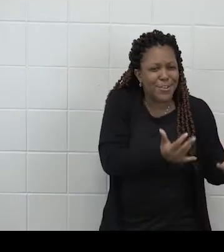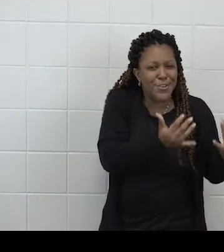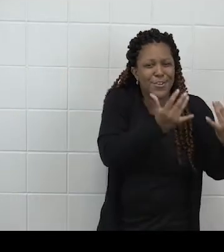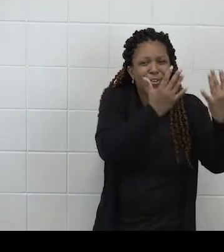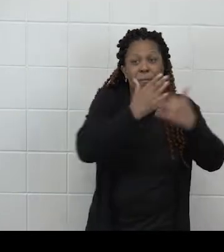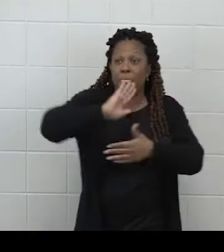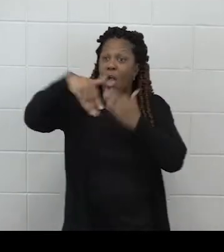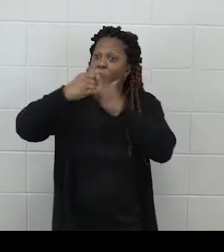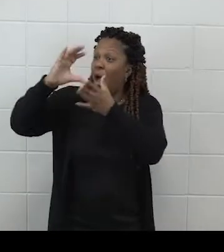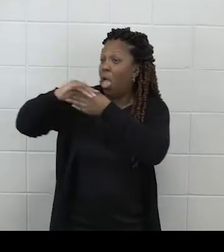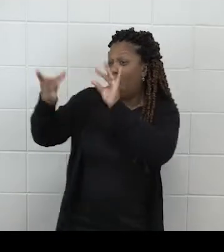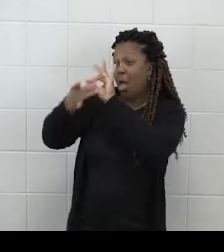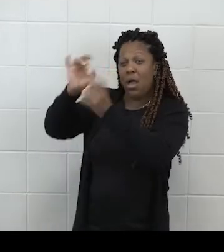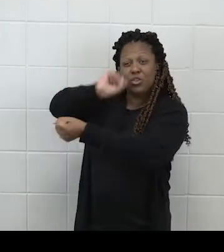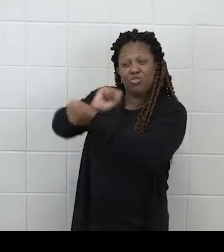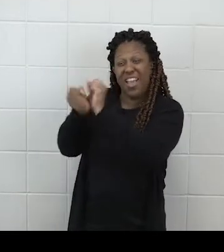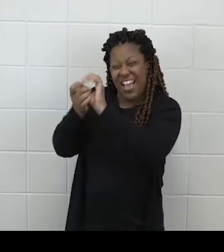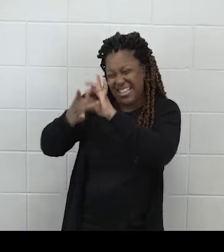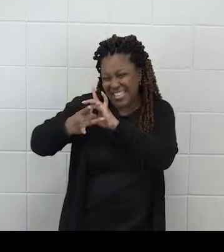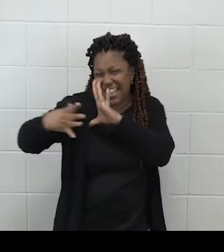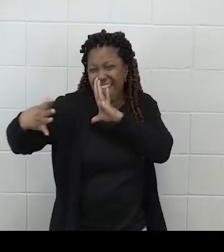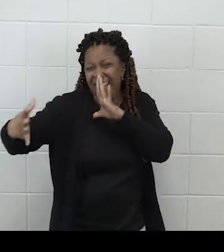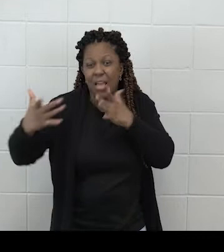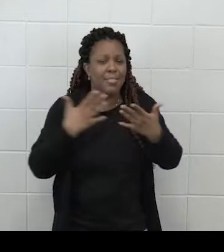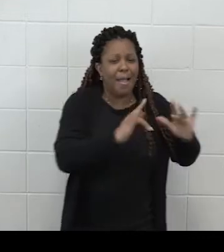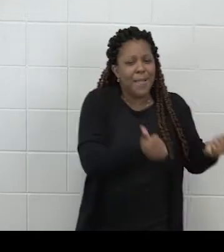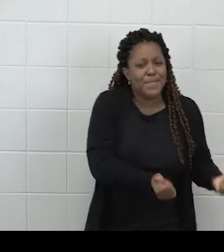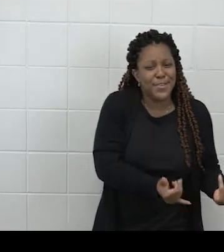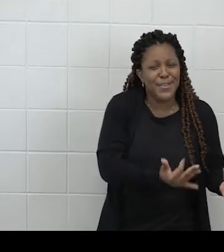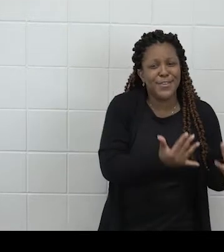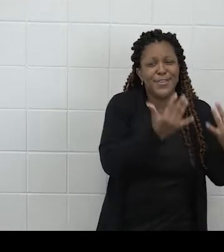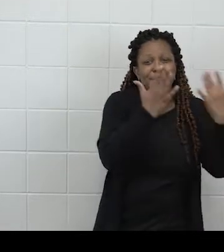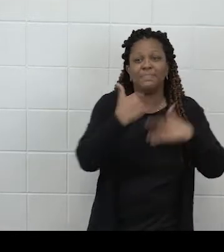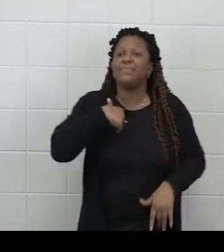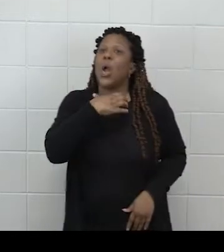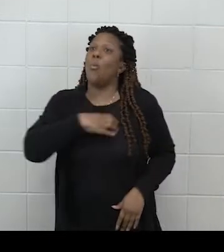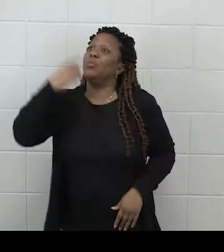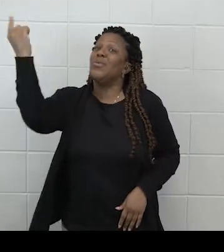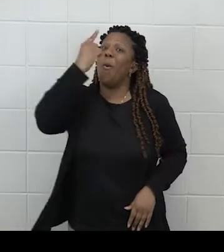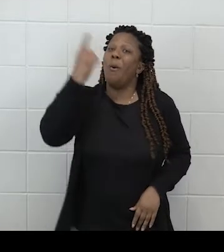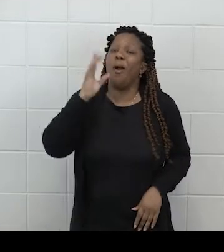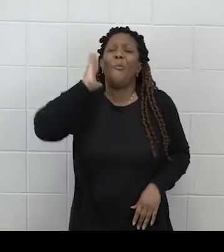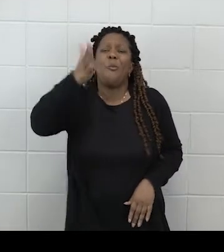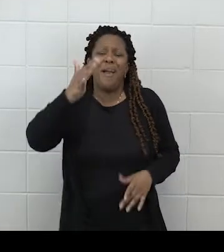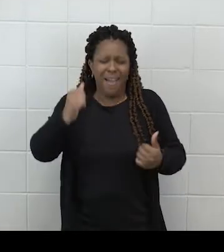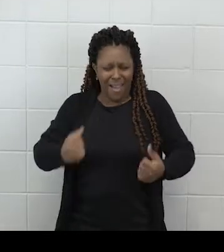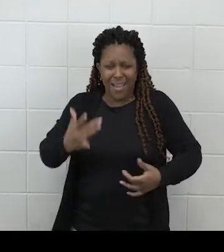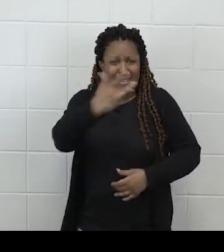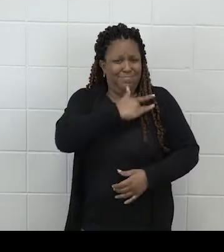fire. I wish somebody's soul would catch on fire, burn until we're healed